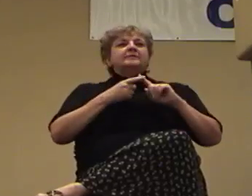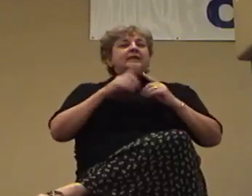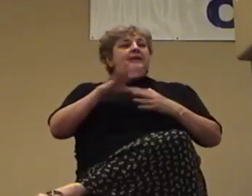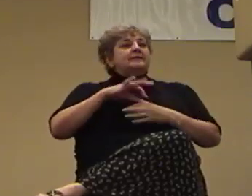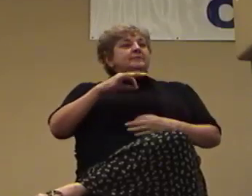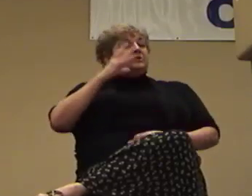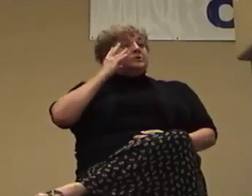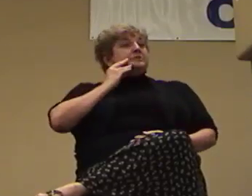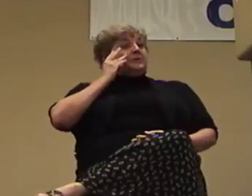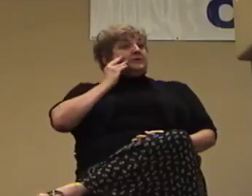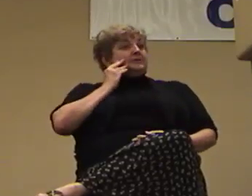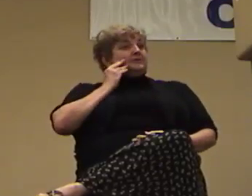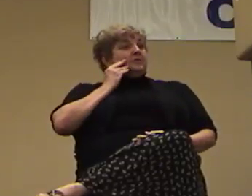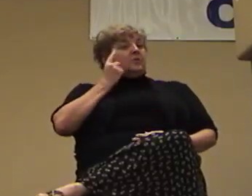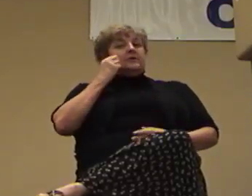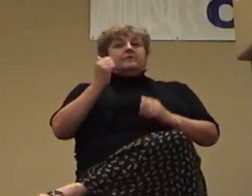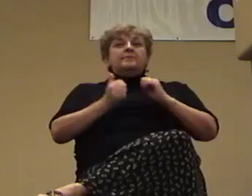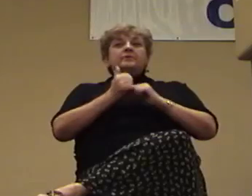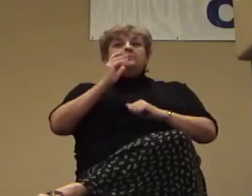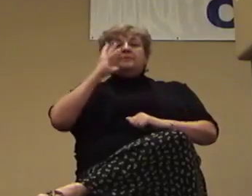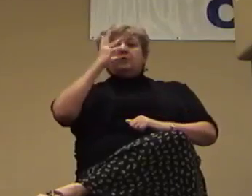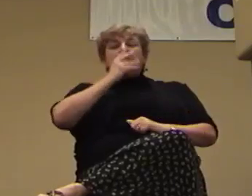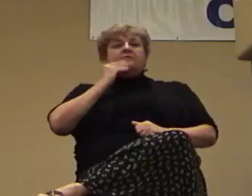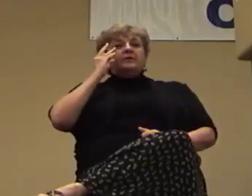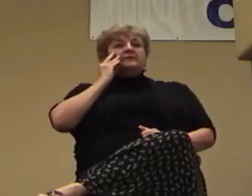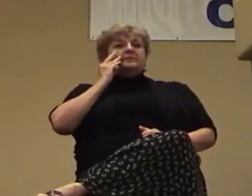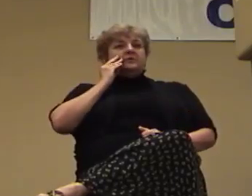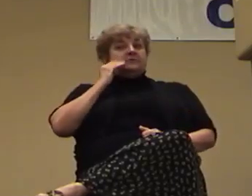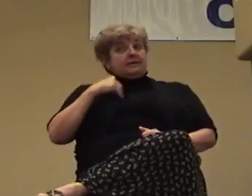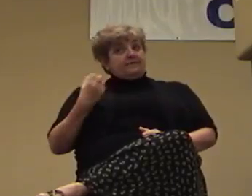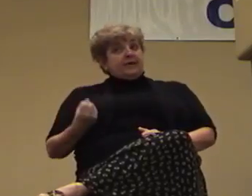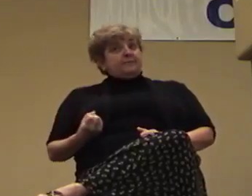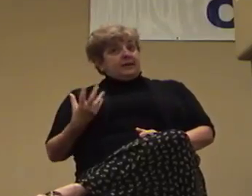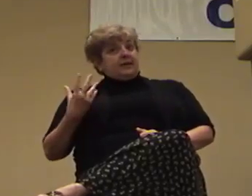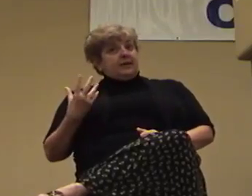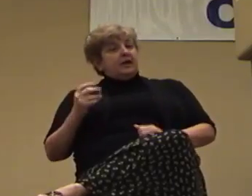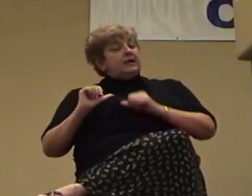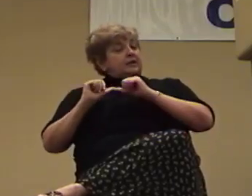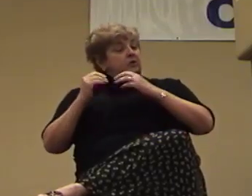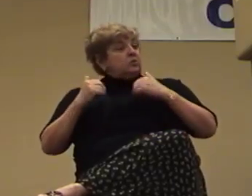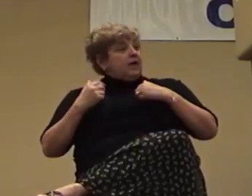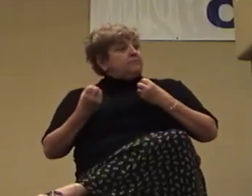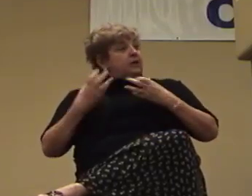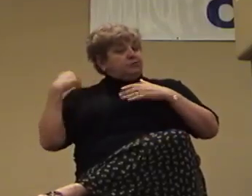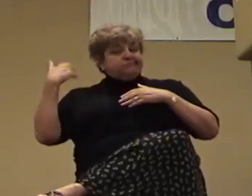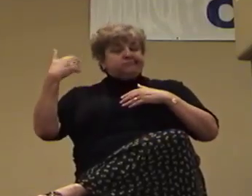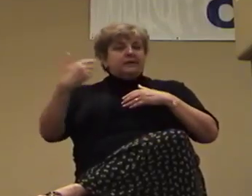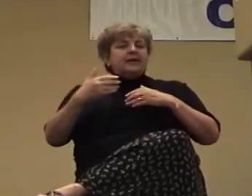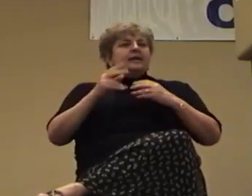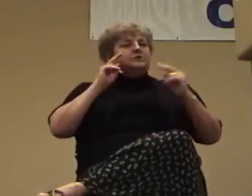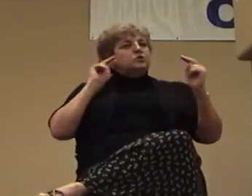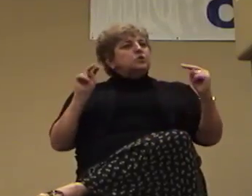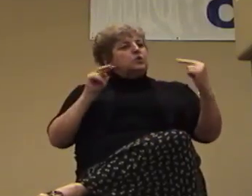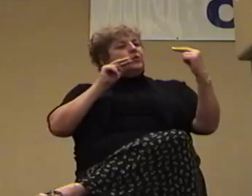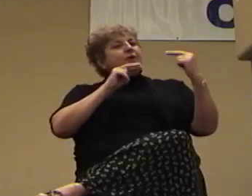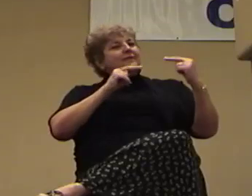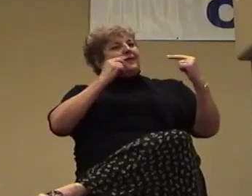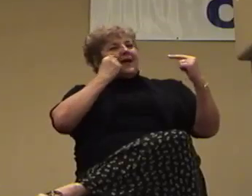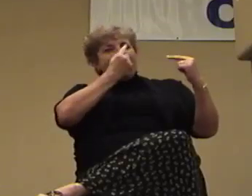beautiful spiritual experiences for me, and I've had many, I continue to have many, is to look in the eyes of one of the ladies I sponsor over the flickering flame